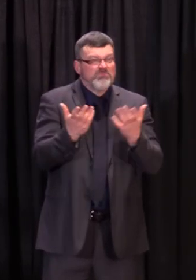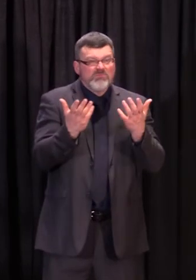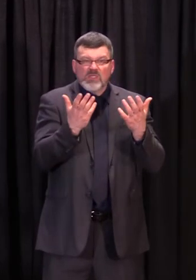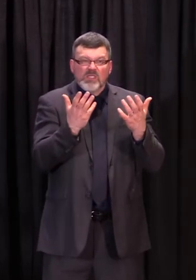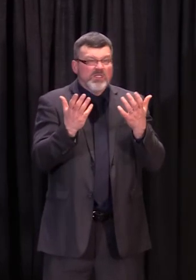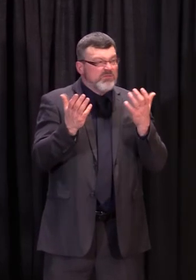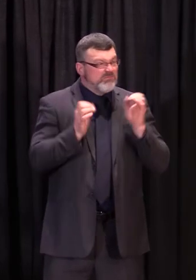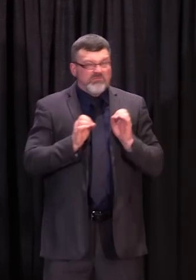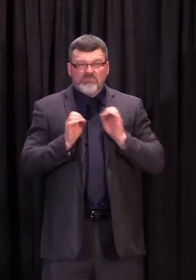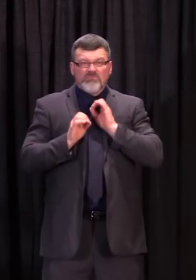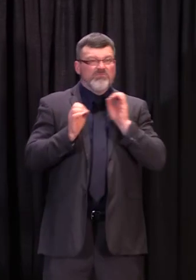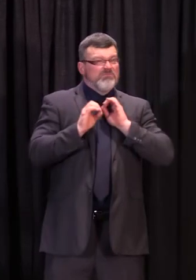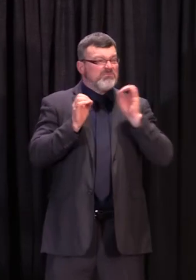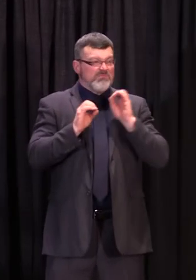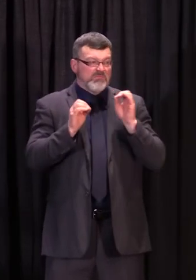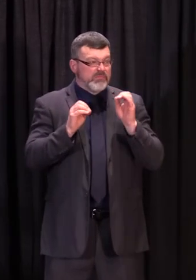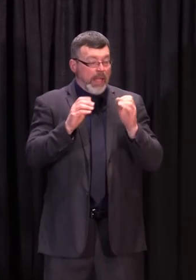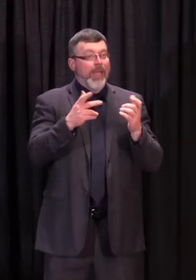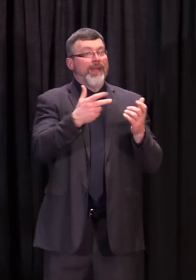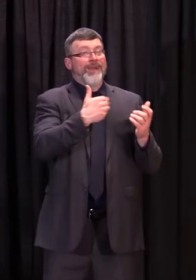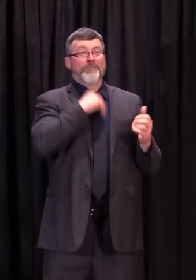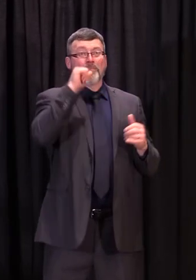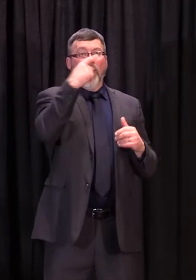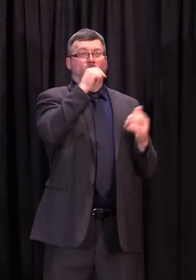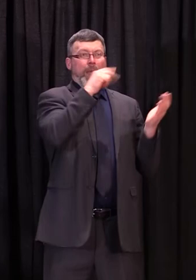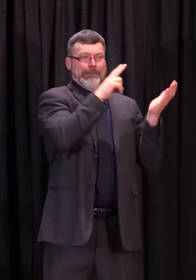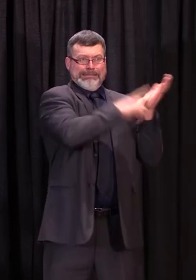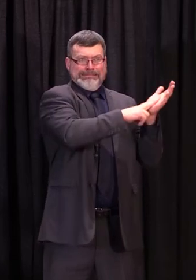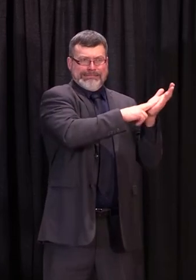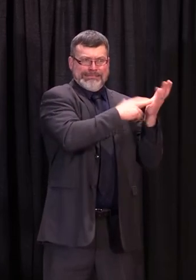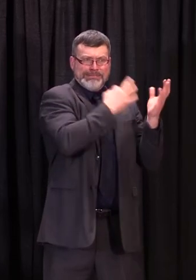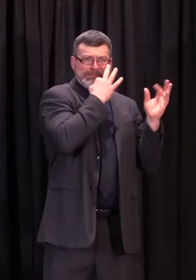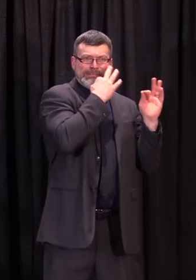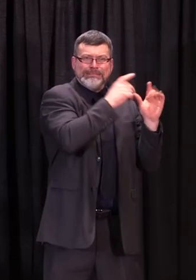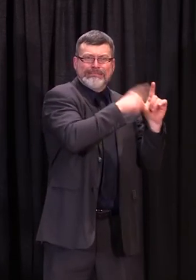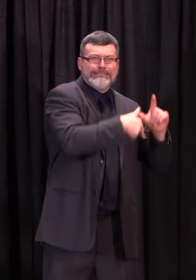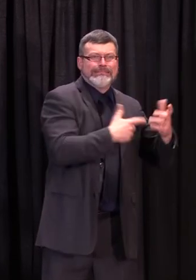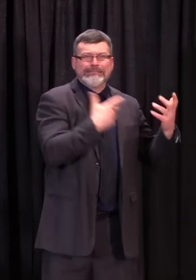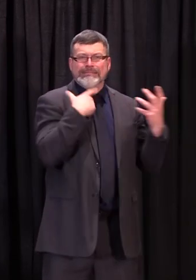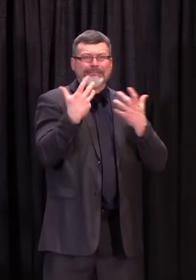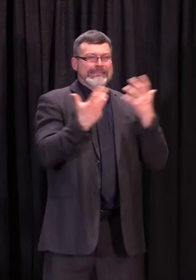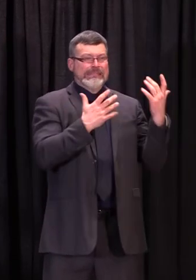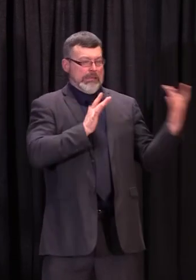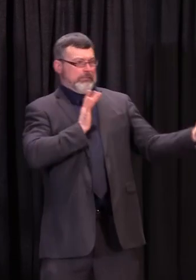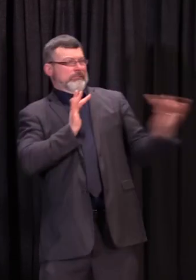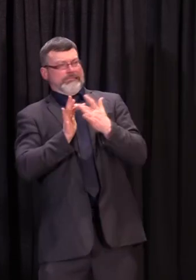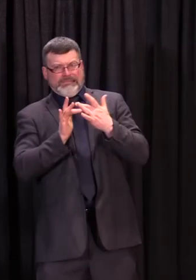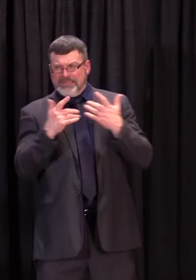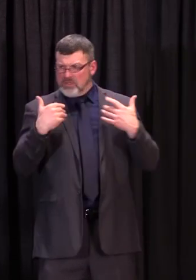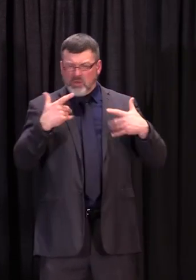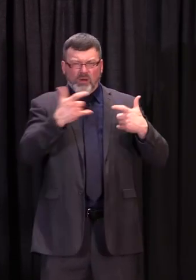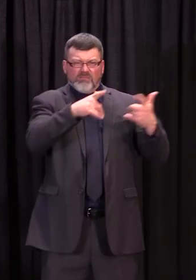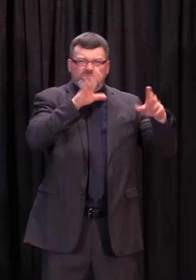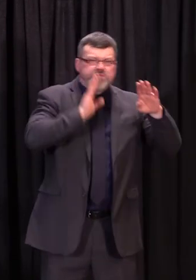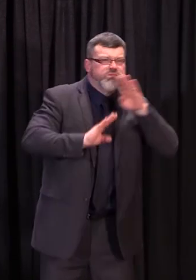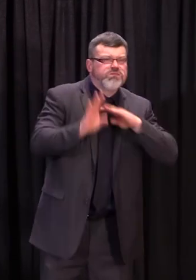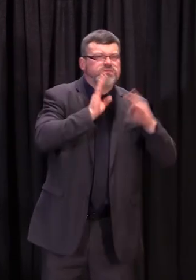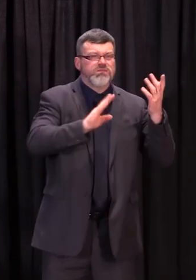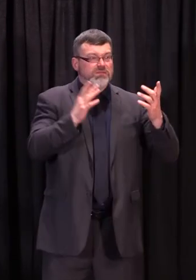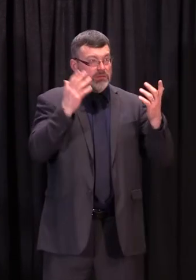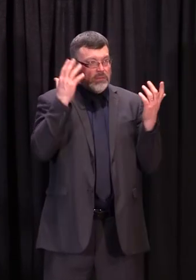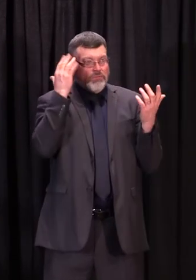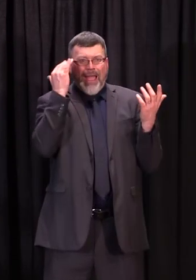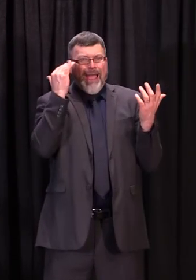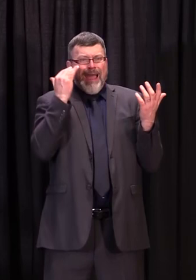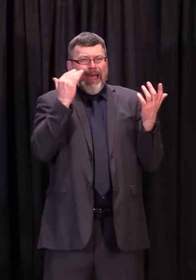end, she reached out to us in frustration because she doesn't feel we've done enough to help Vermonters like